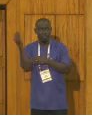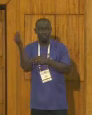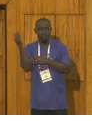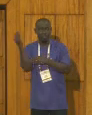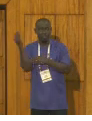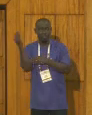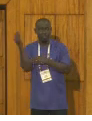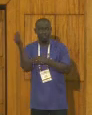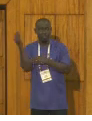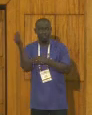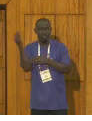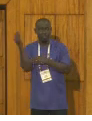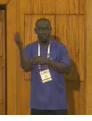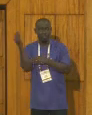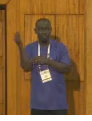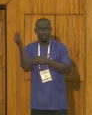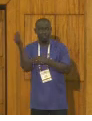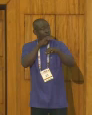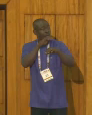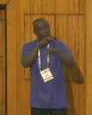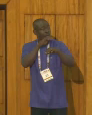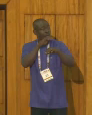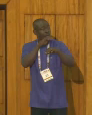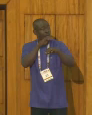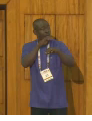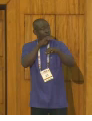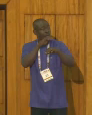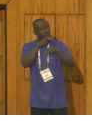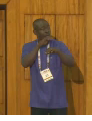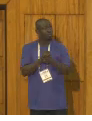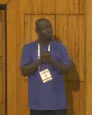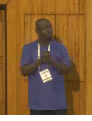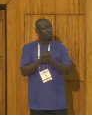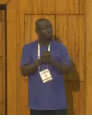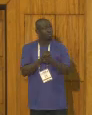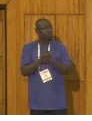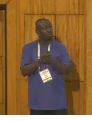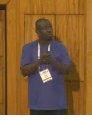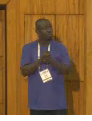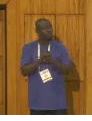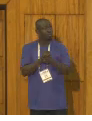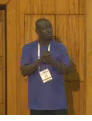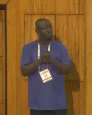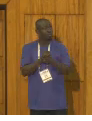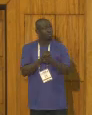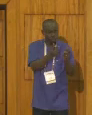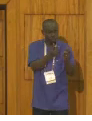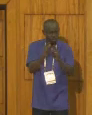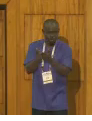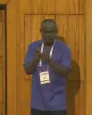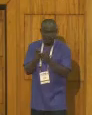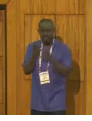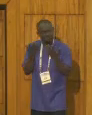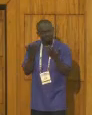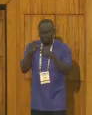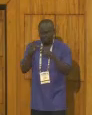with the call for action that in the age that we are, we know that different populations, there are different products that appeal